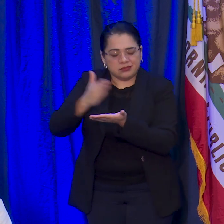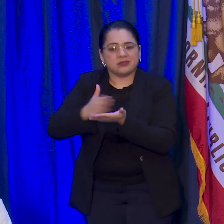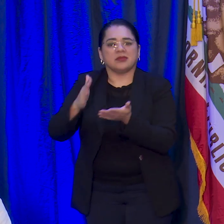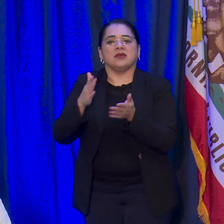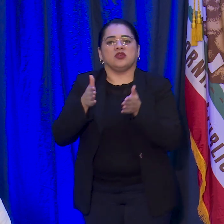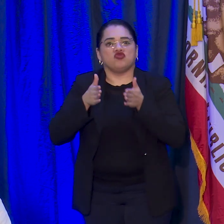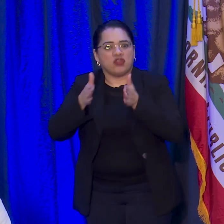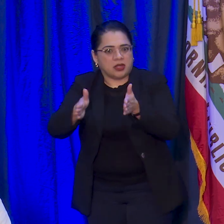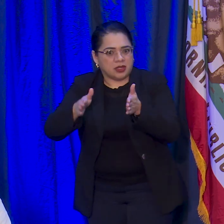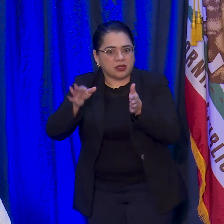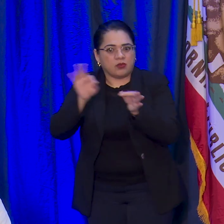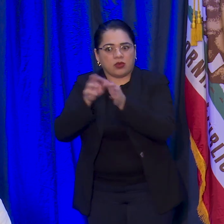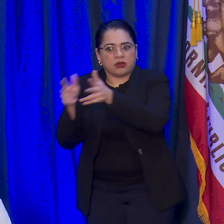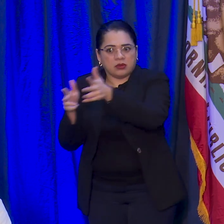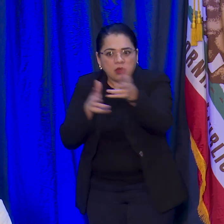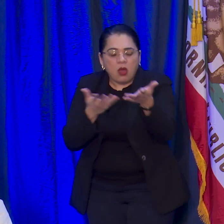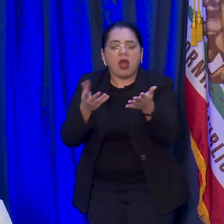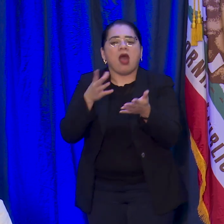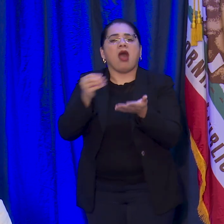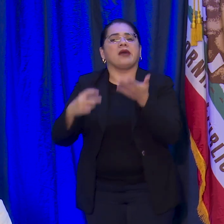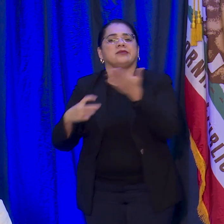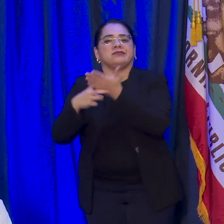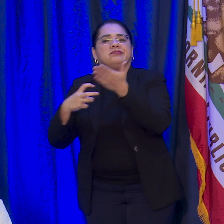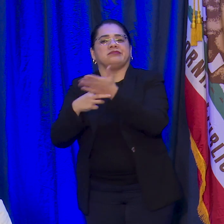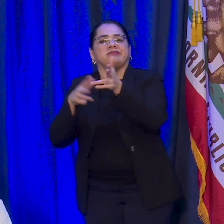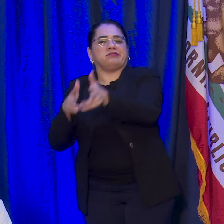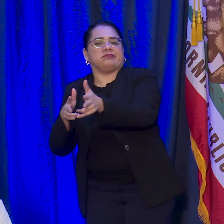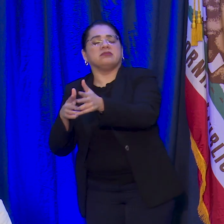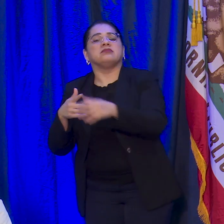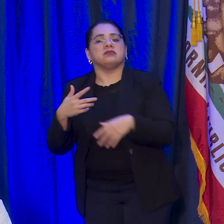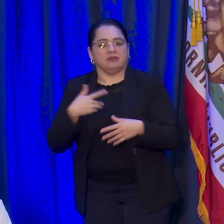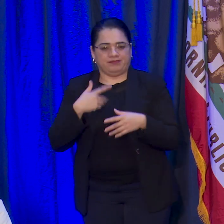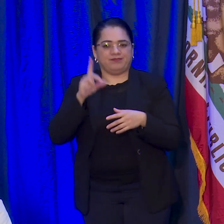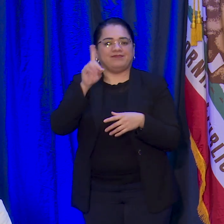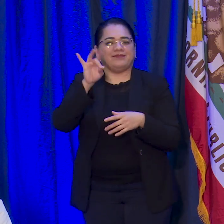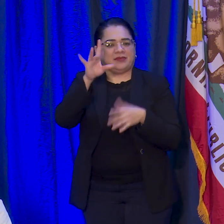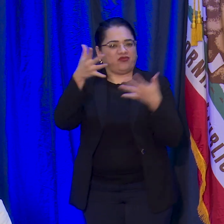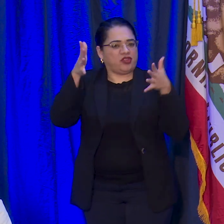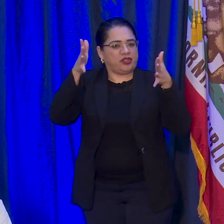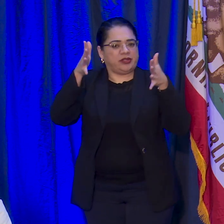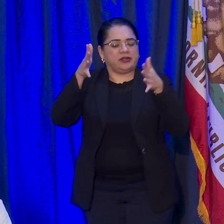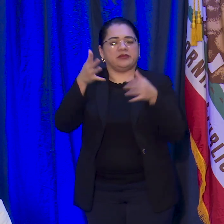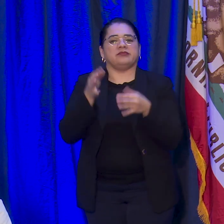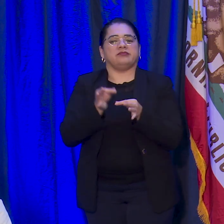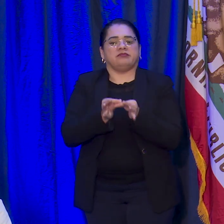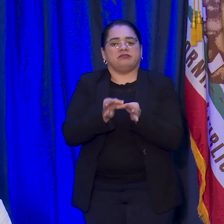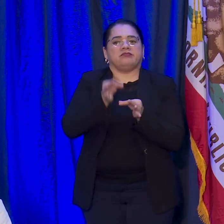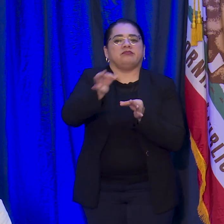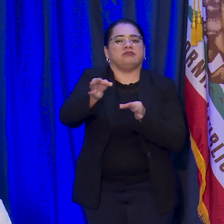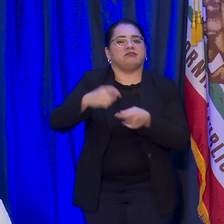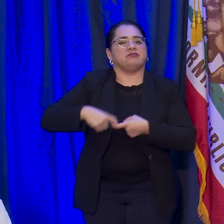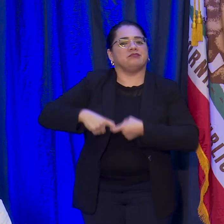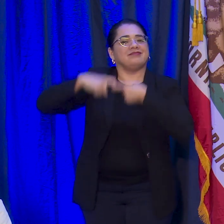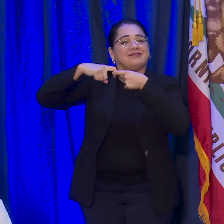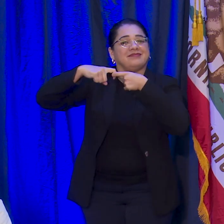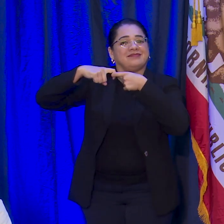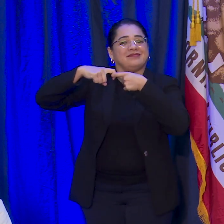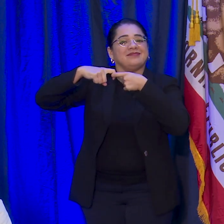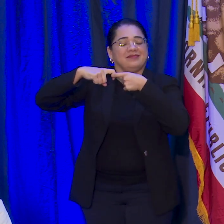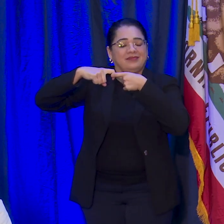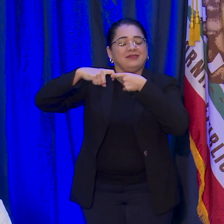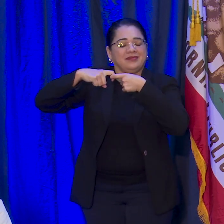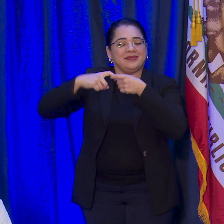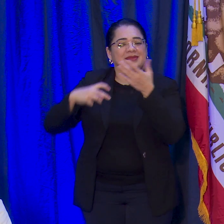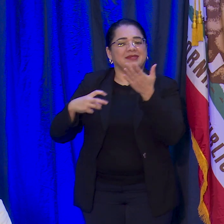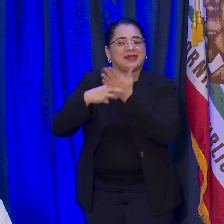citations. Just to be clear, we have extended our moratorium on giving